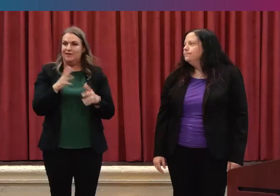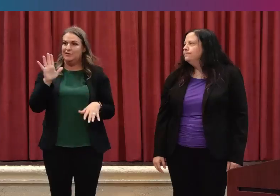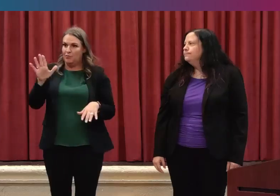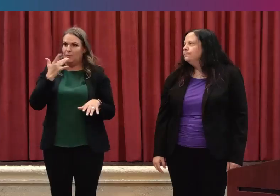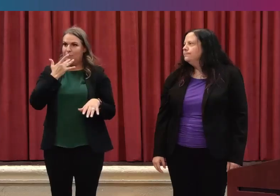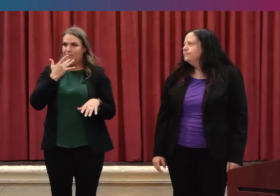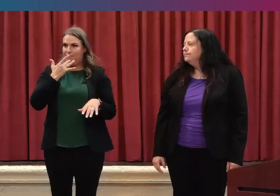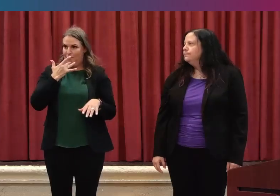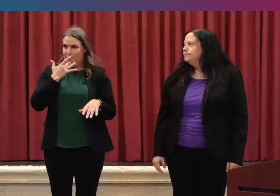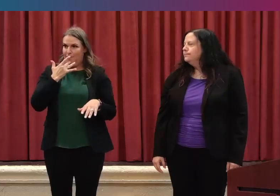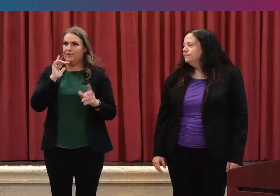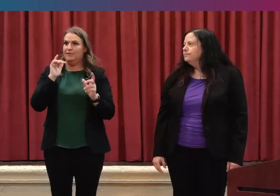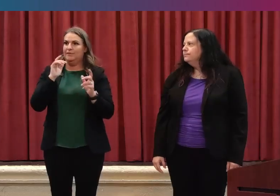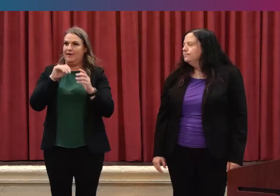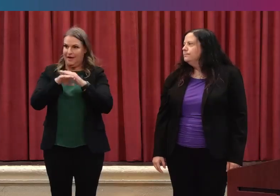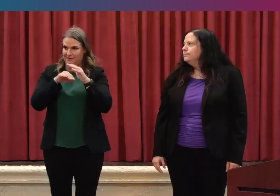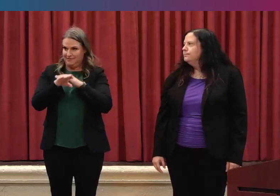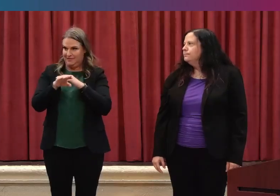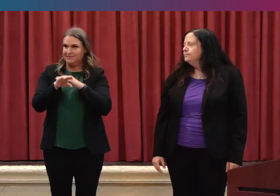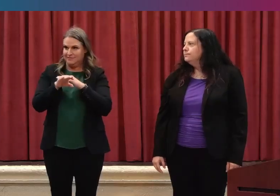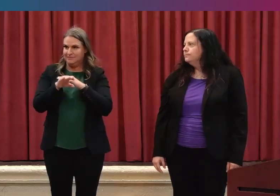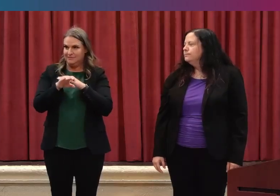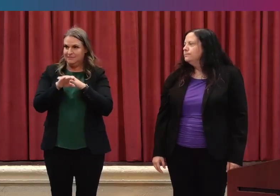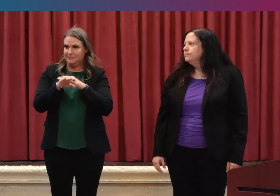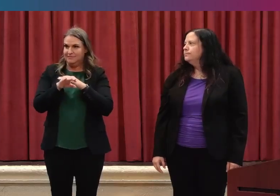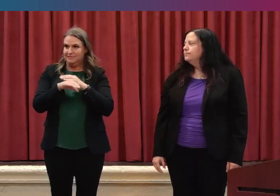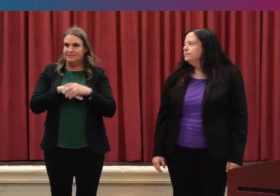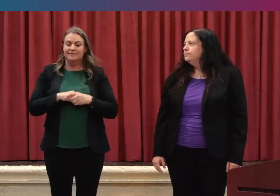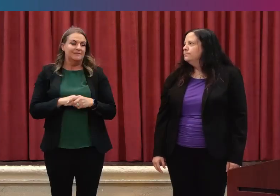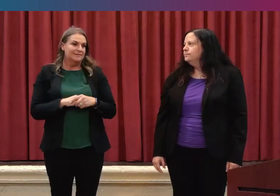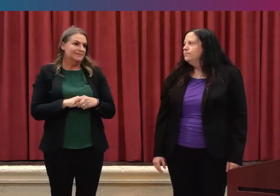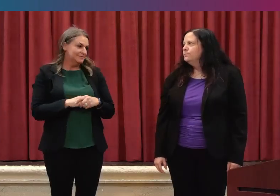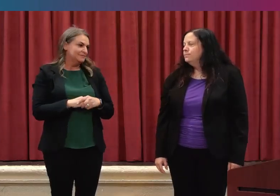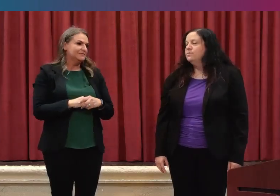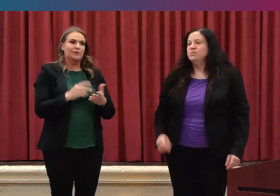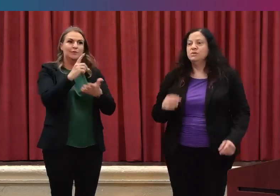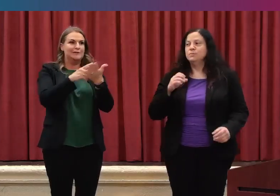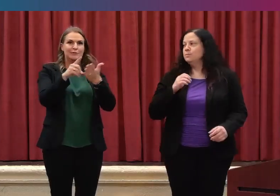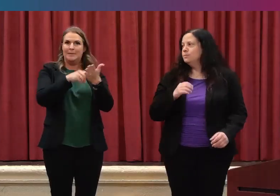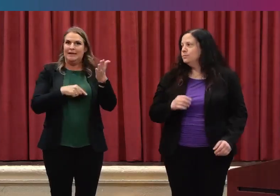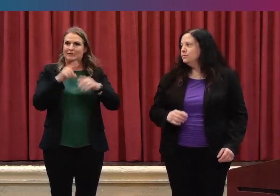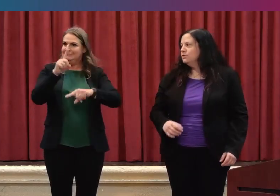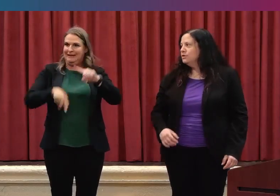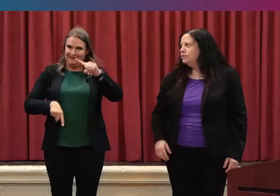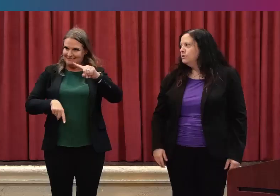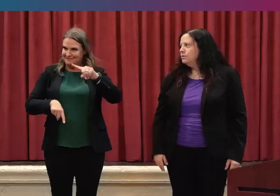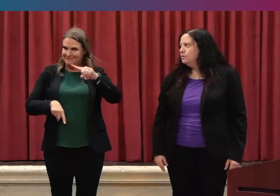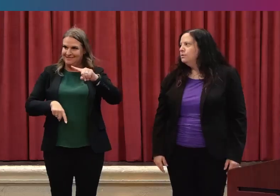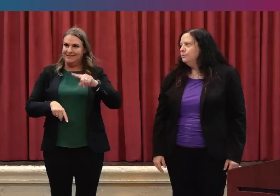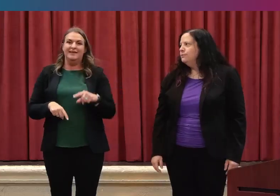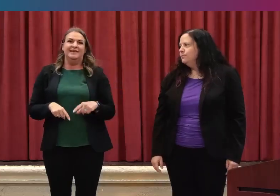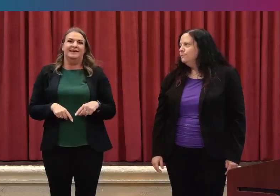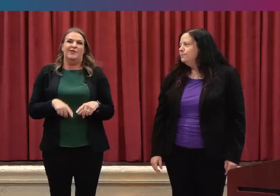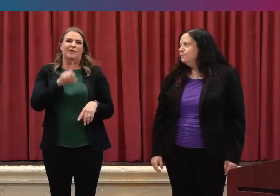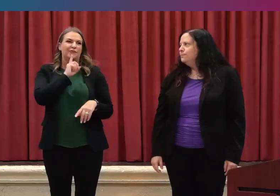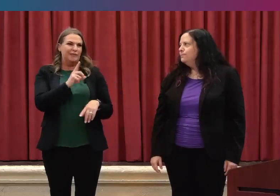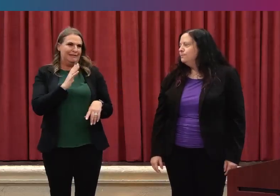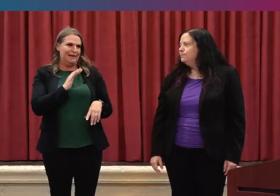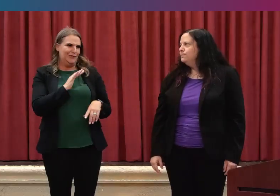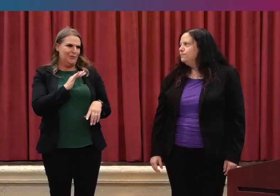provide accommodations and accessibility to whatever they're providing. They can't tell